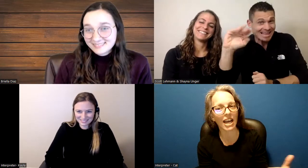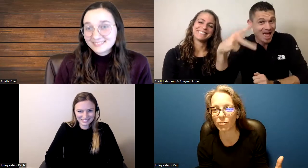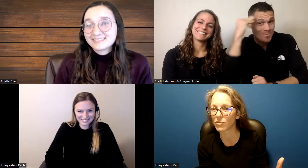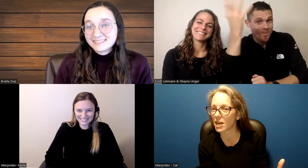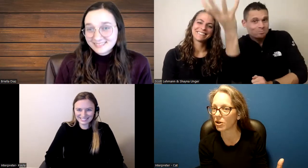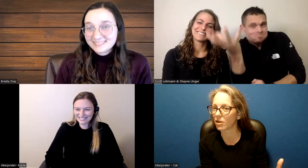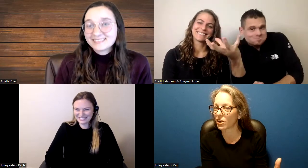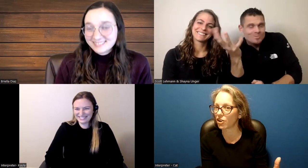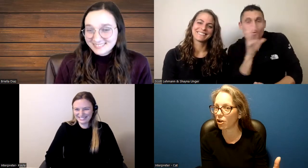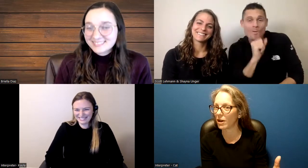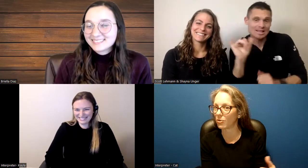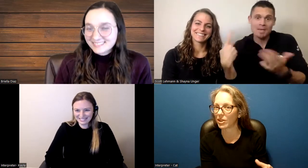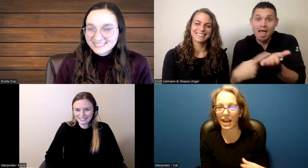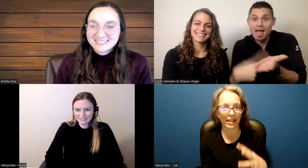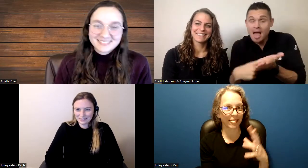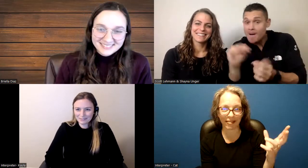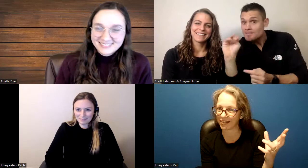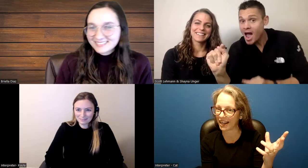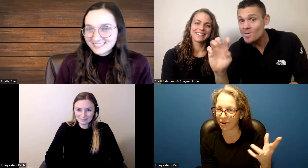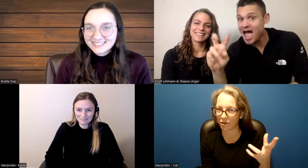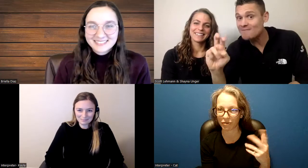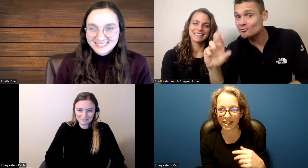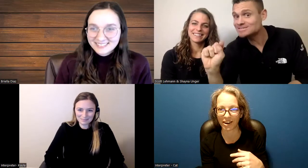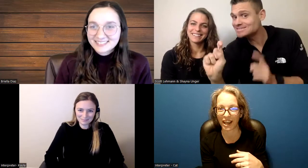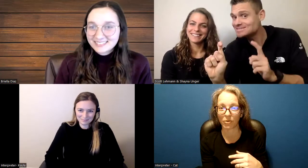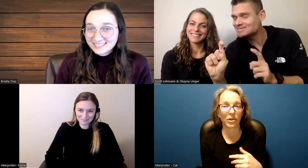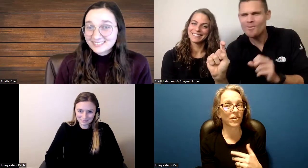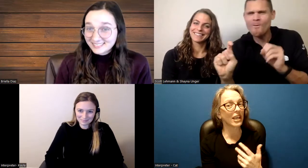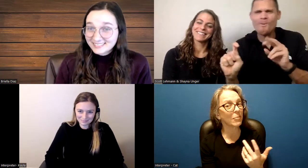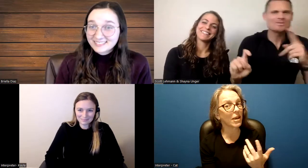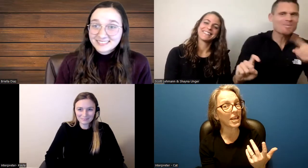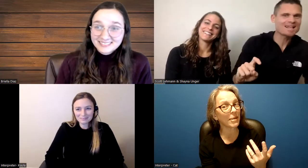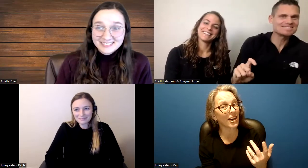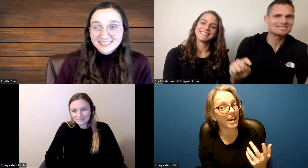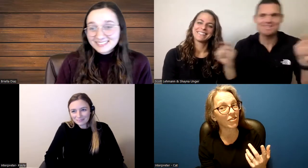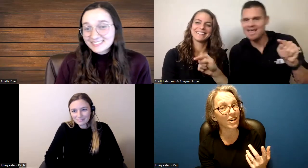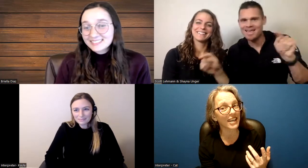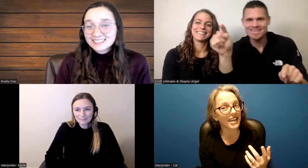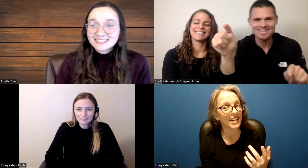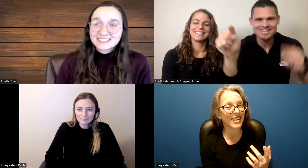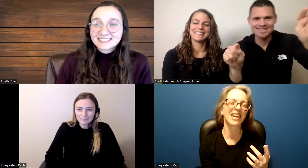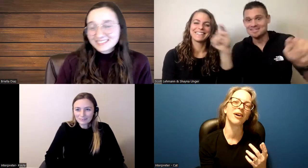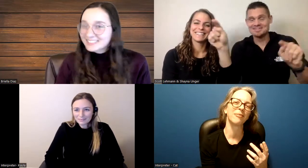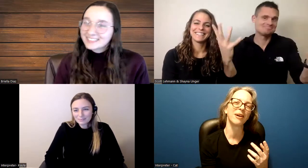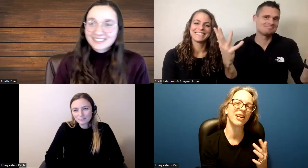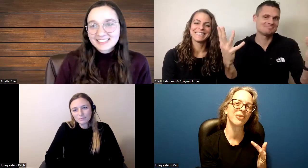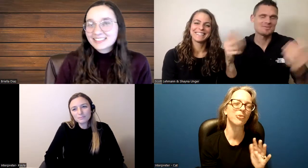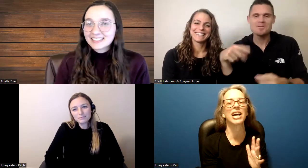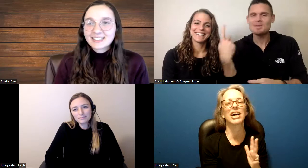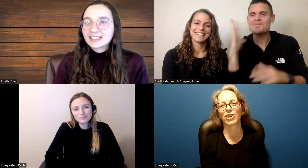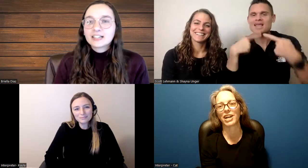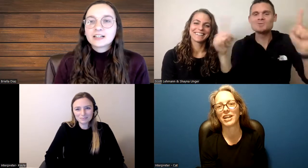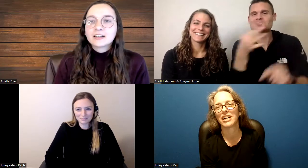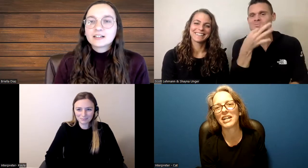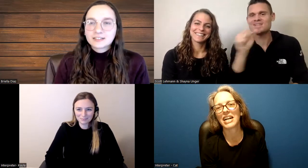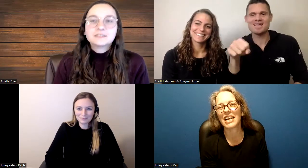same dining room table I was telling you all about with that light over it and all that. We're thinking maybe a Mount Everest. I don't know, maybe another one. We're not